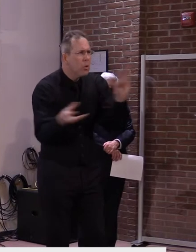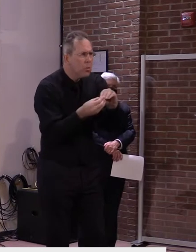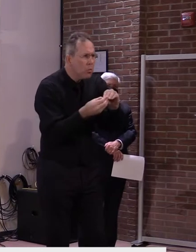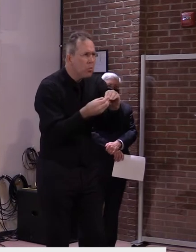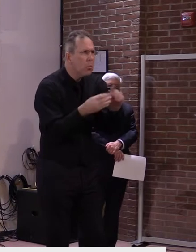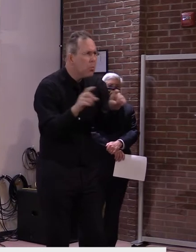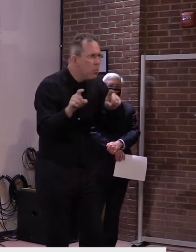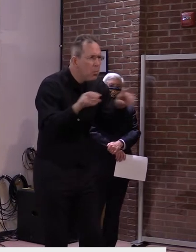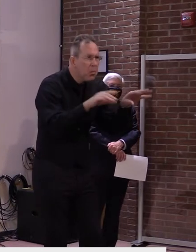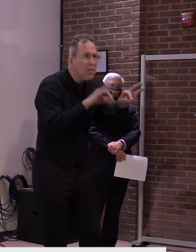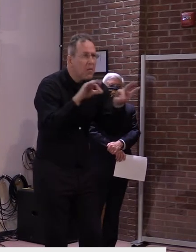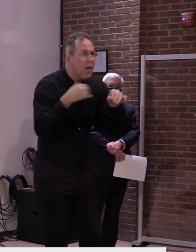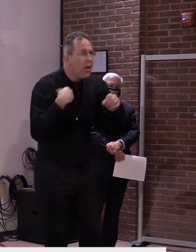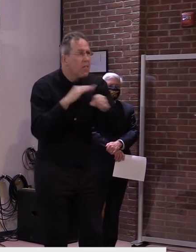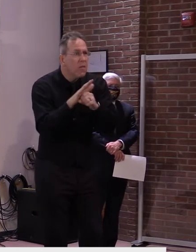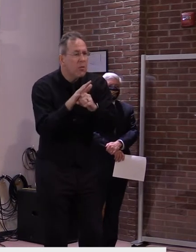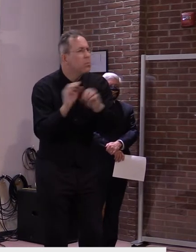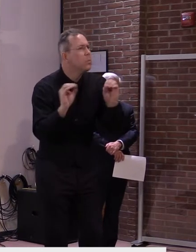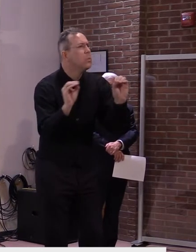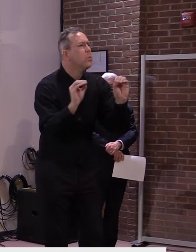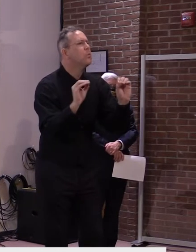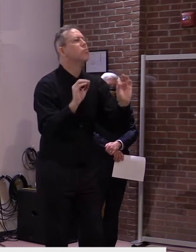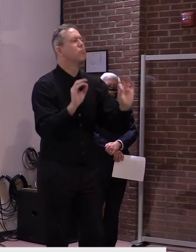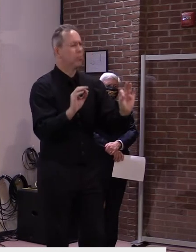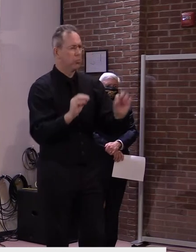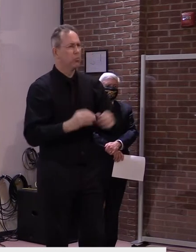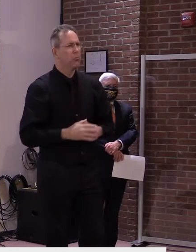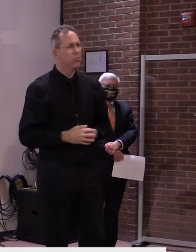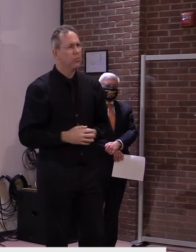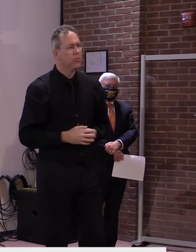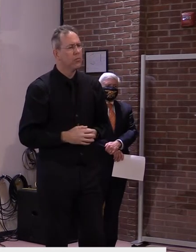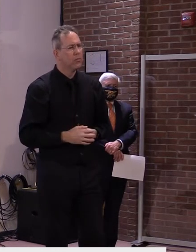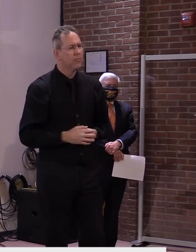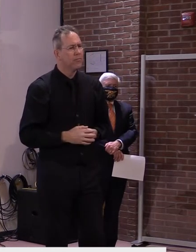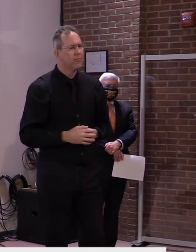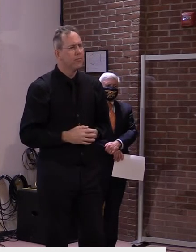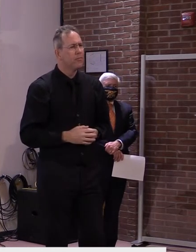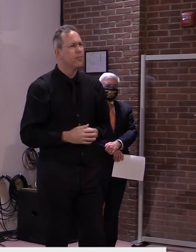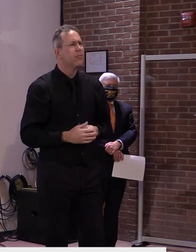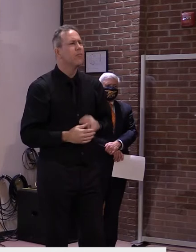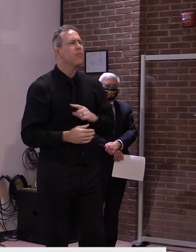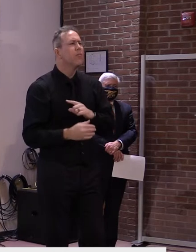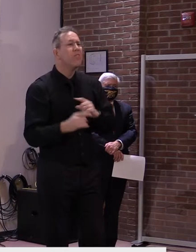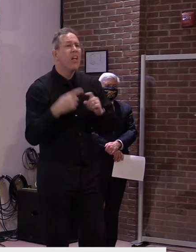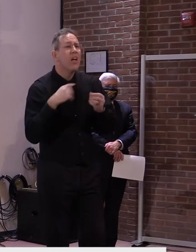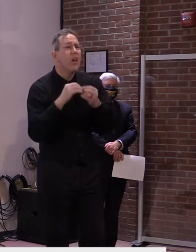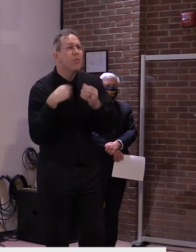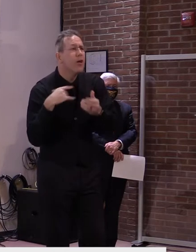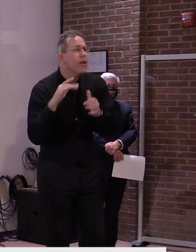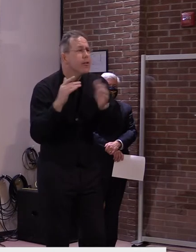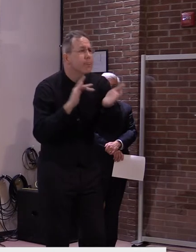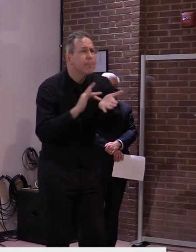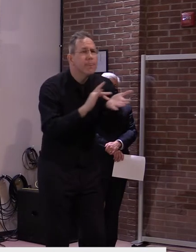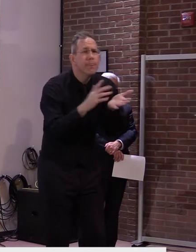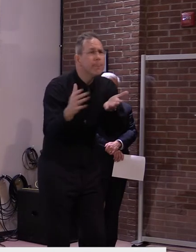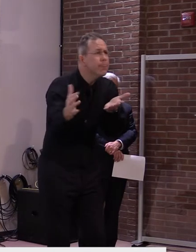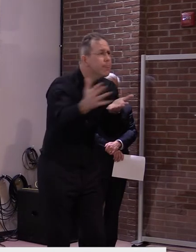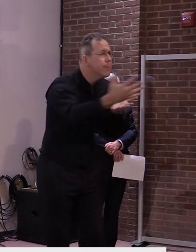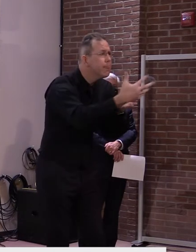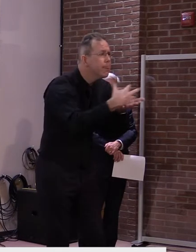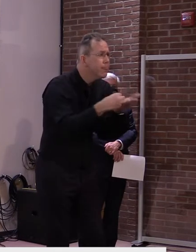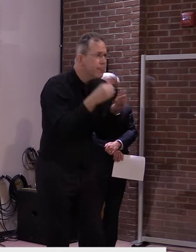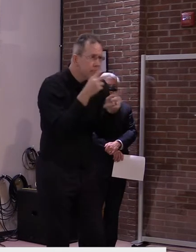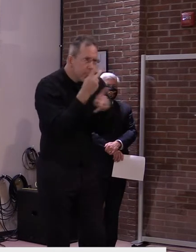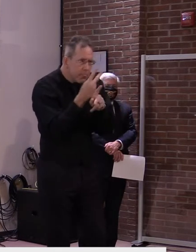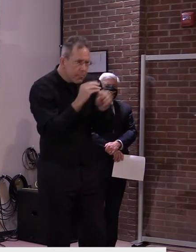testing. The data from our surveillance testing has been useful to monitor conditions for the virus around the state. We do